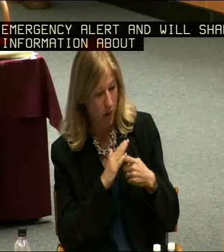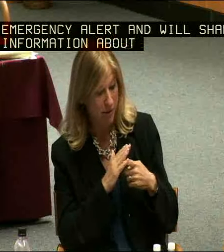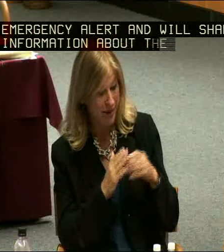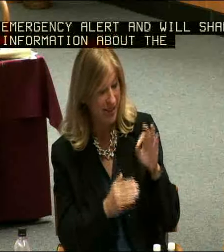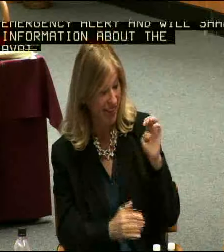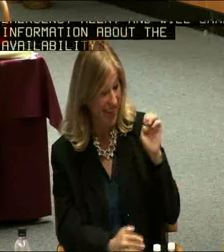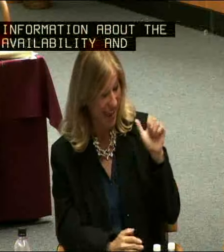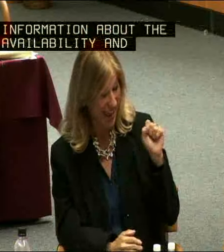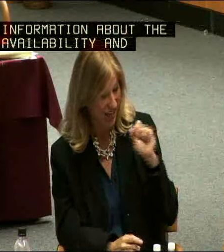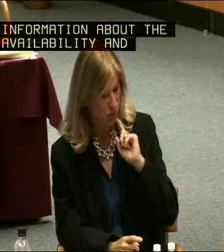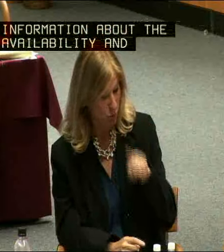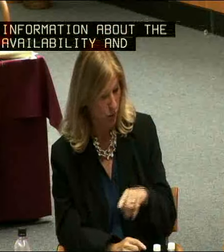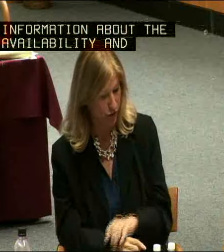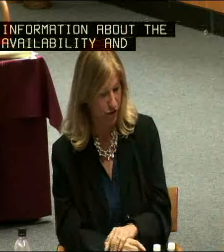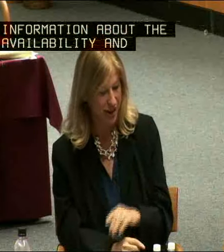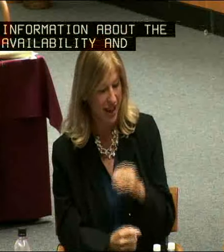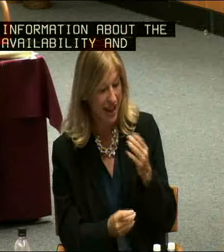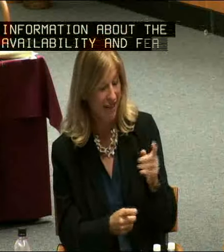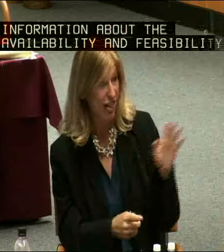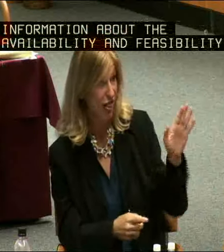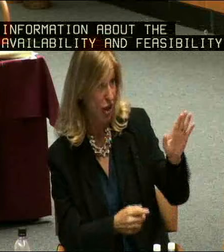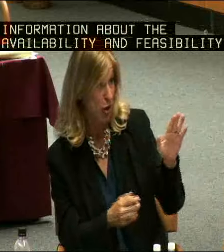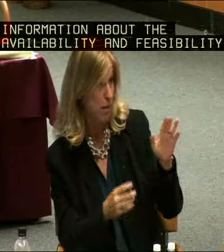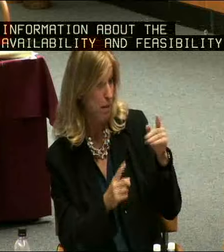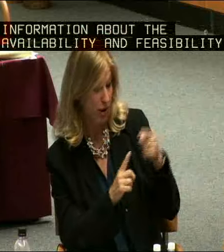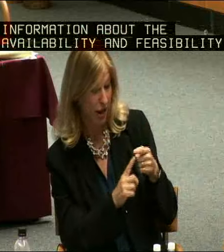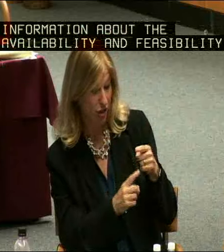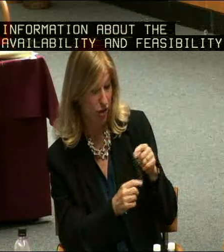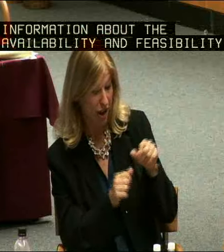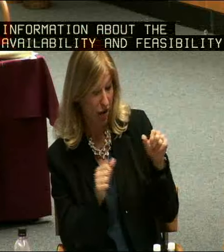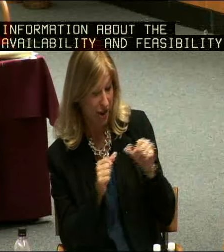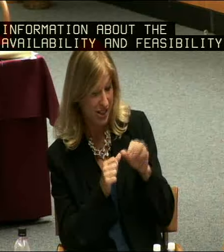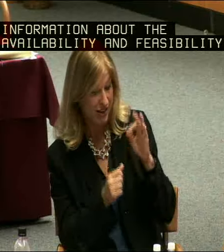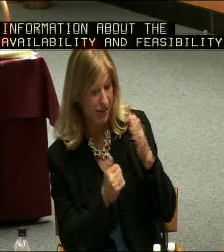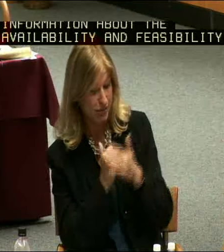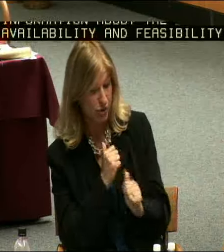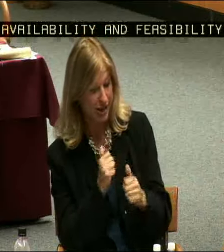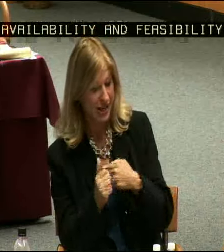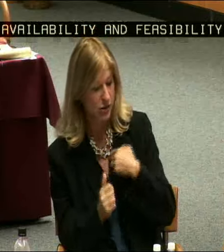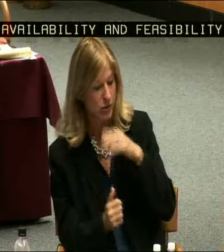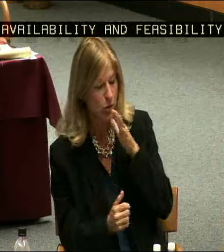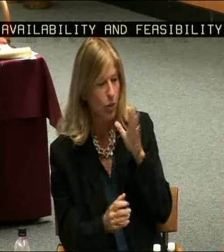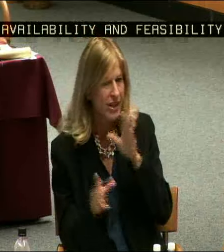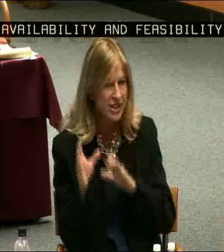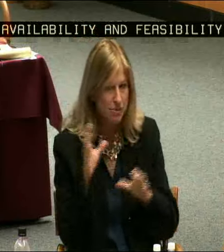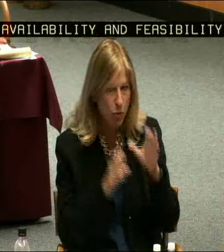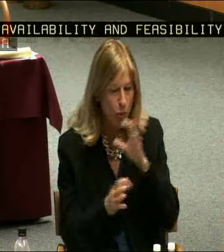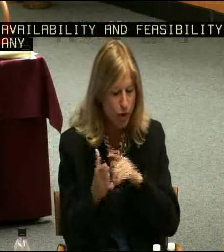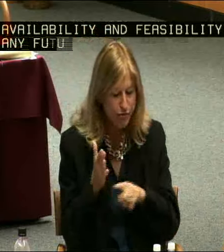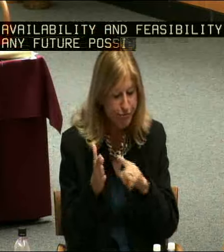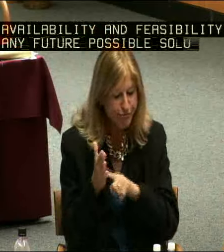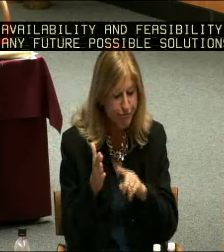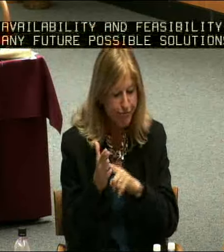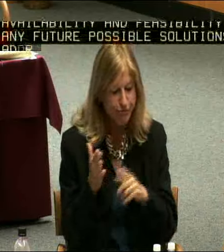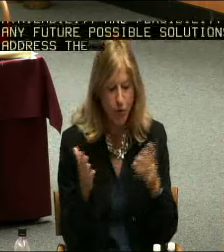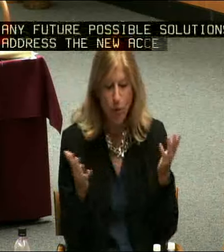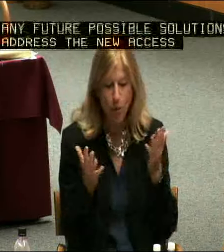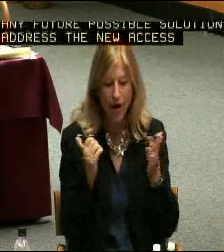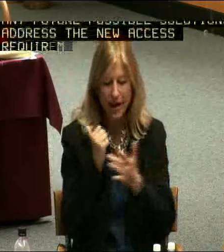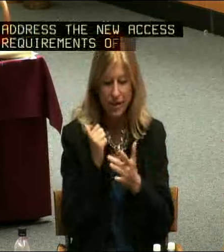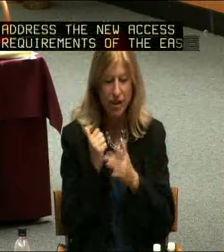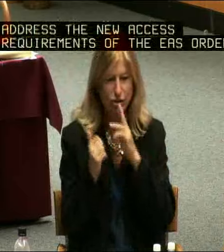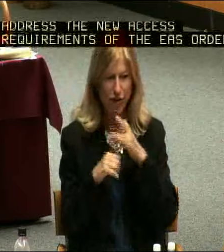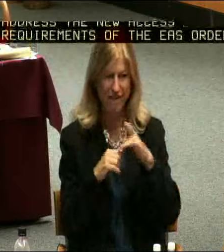the new access requirements of the EAS order. Given their particular areas of expertise, we